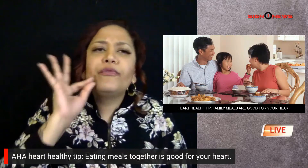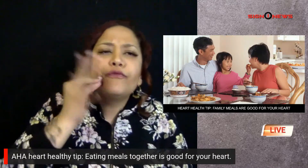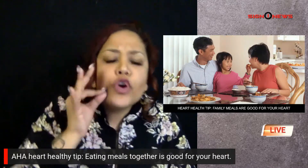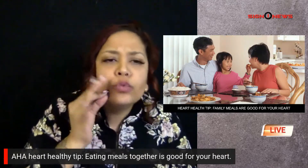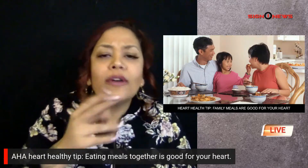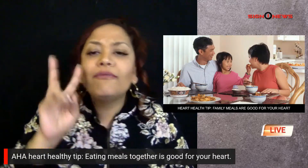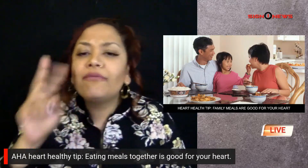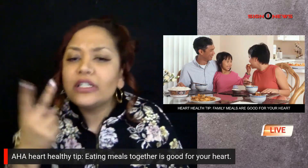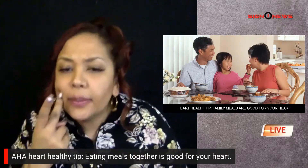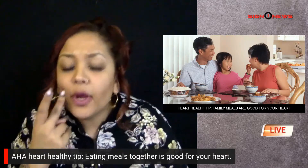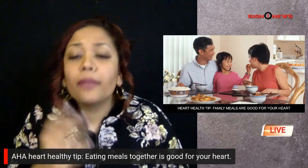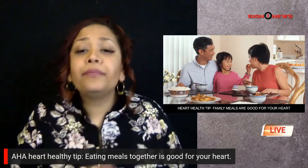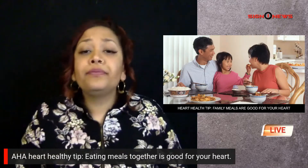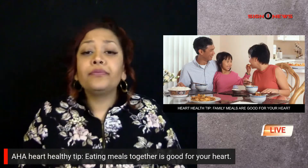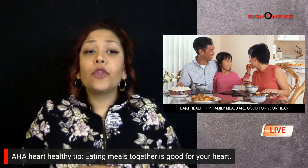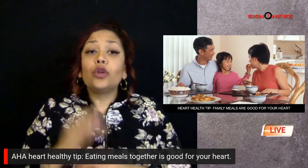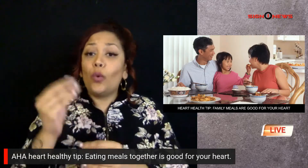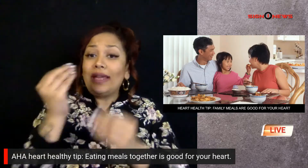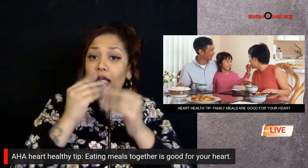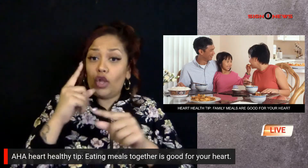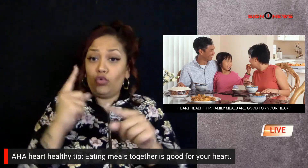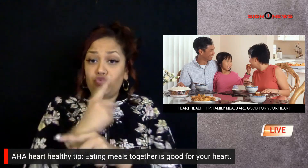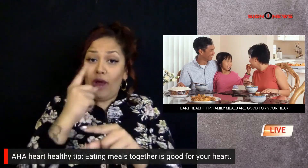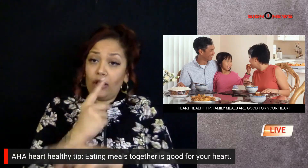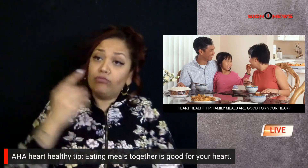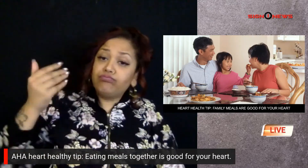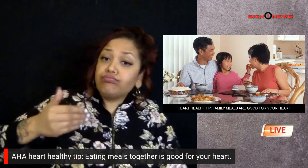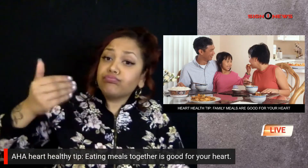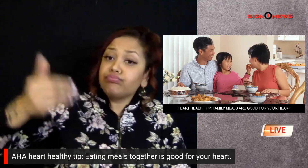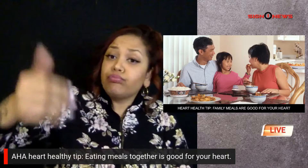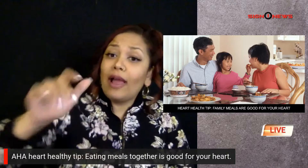Family meals make it more likely that kids and